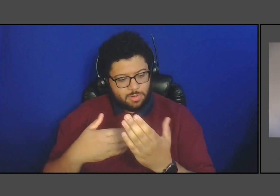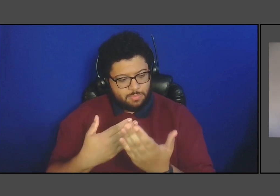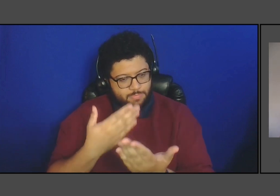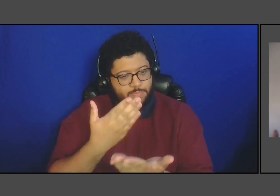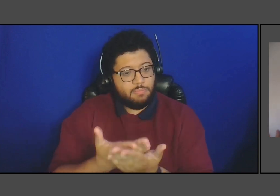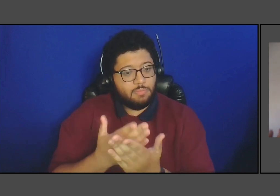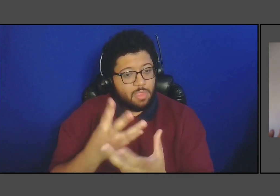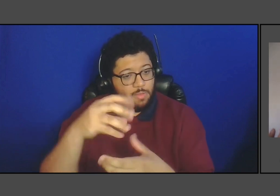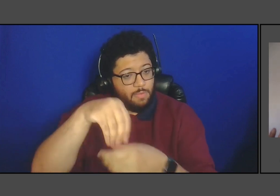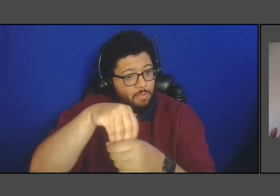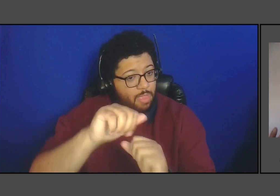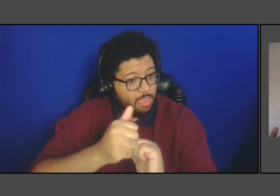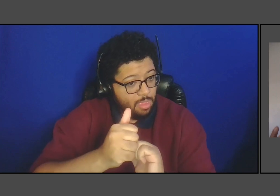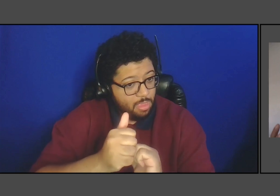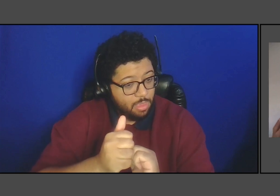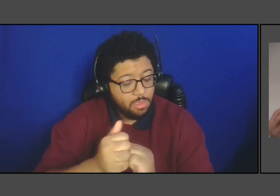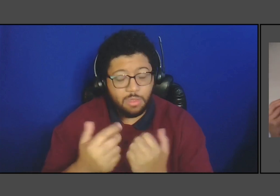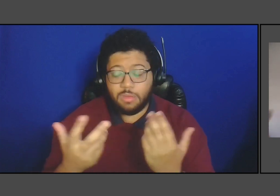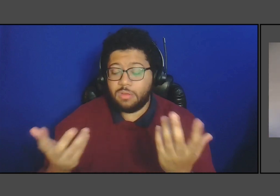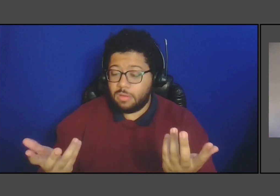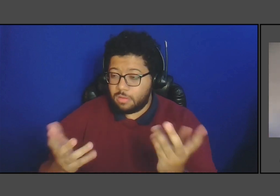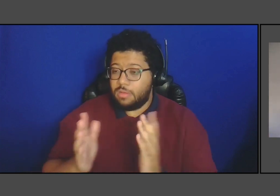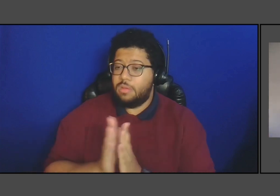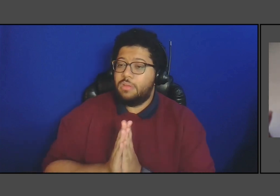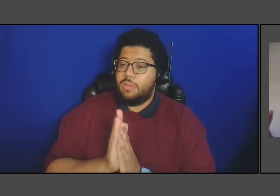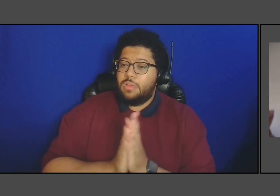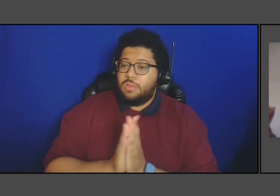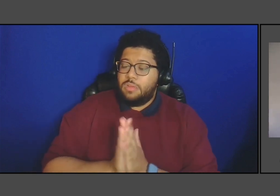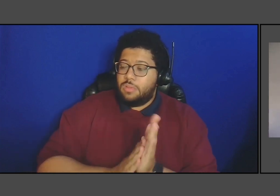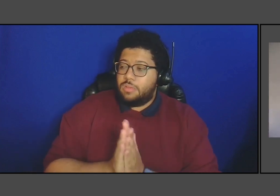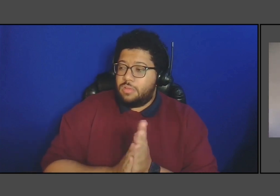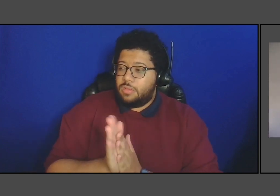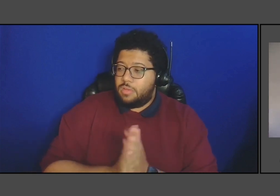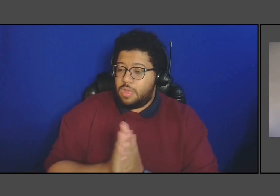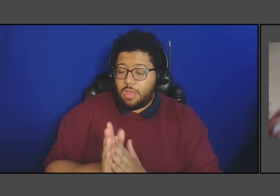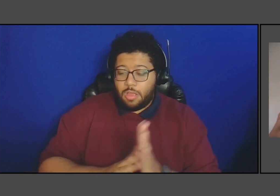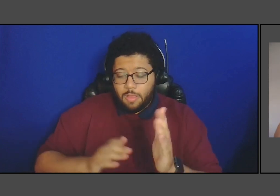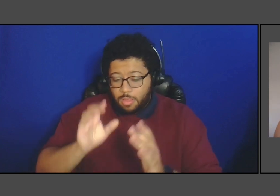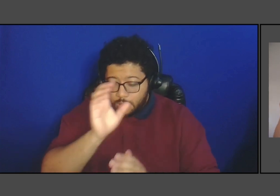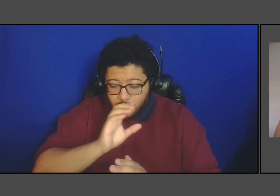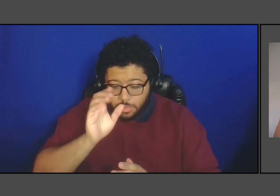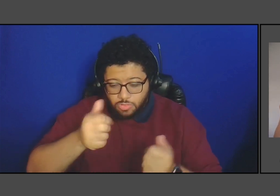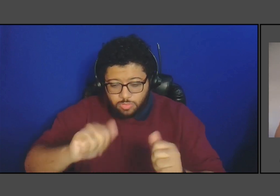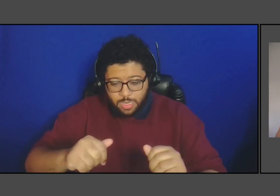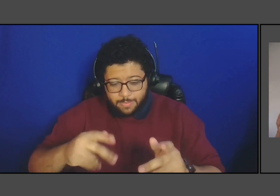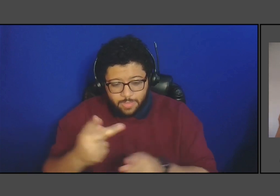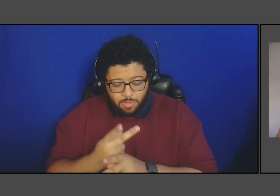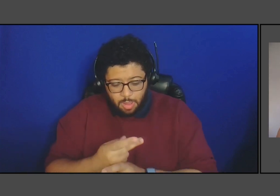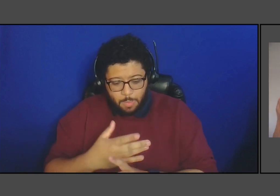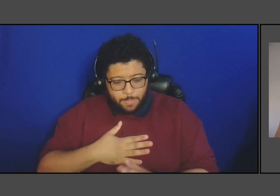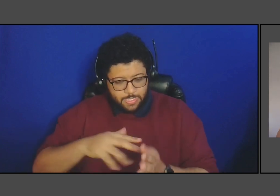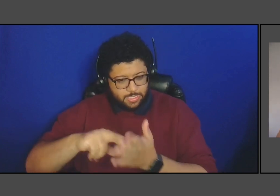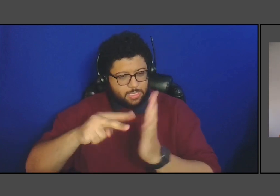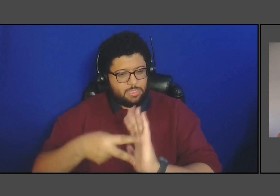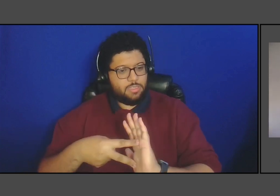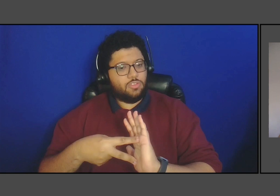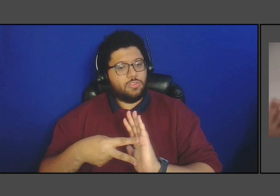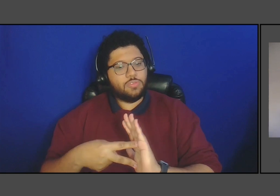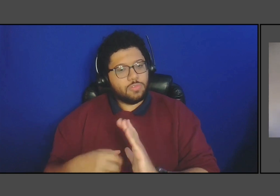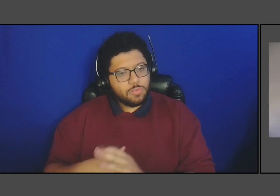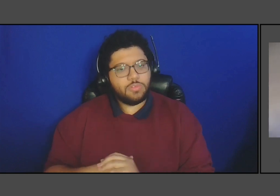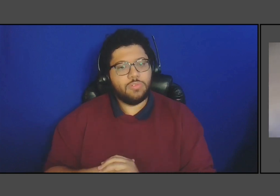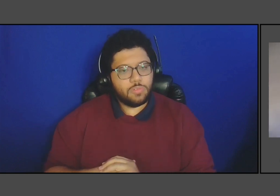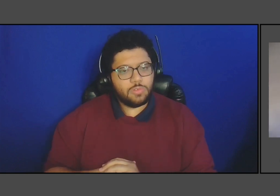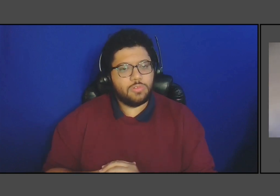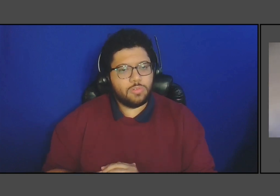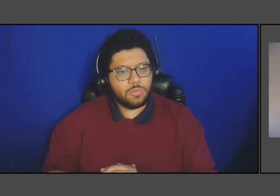trying to find the intention of what I was trying to do. So if I thought about why is it that I'm